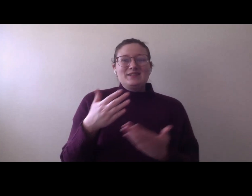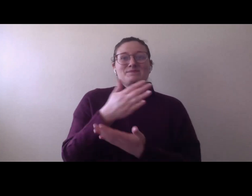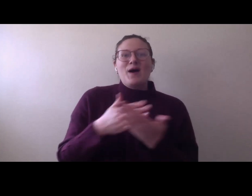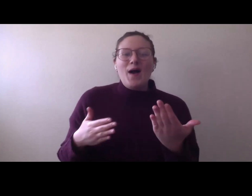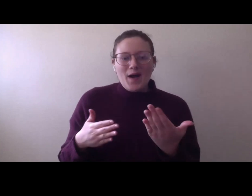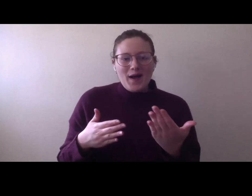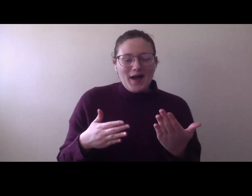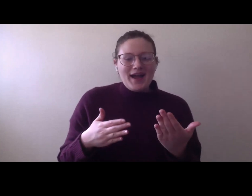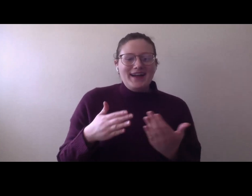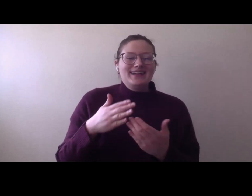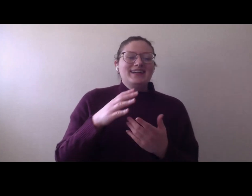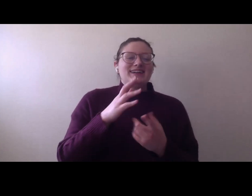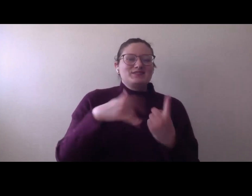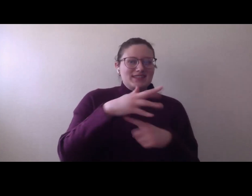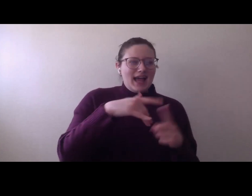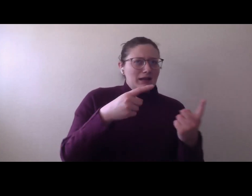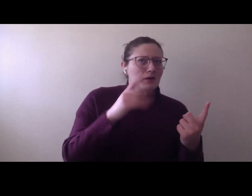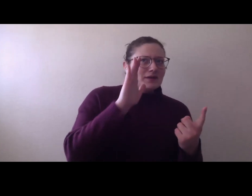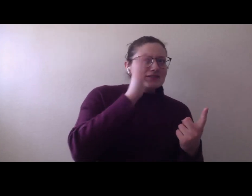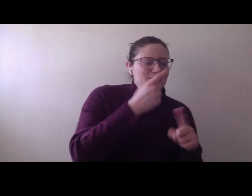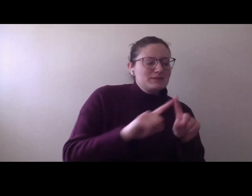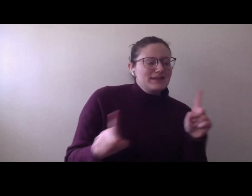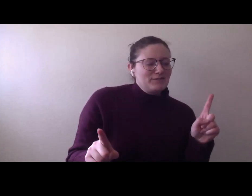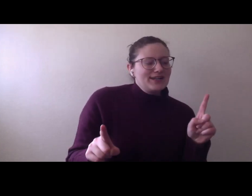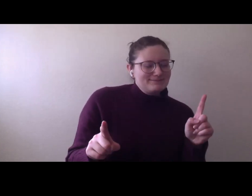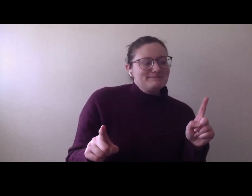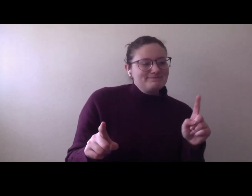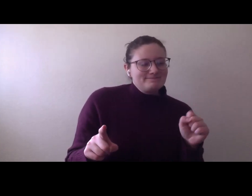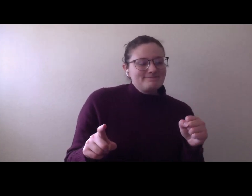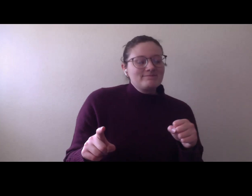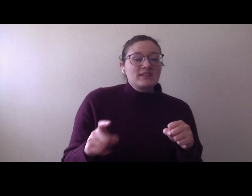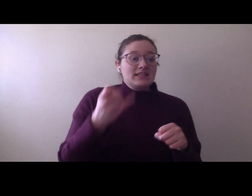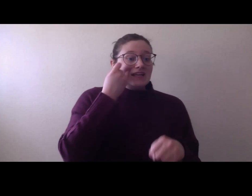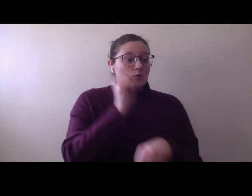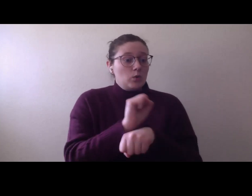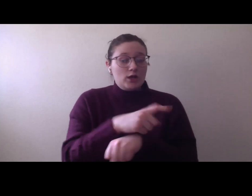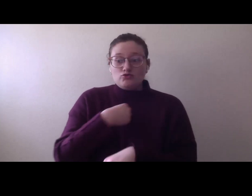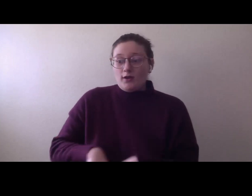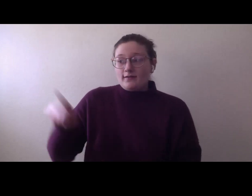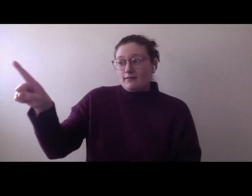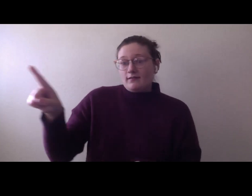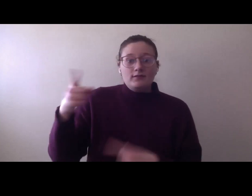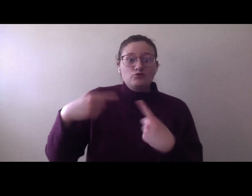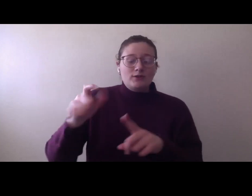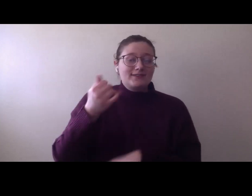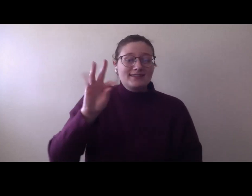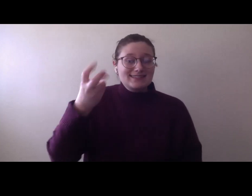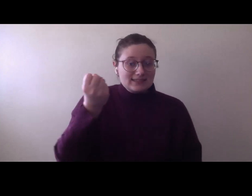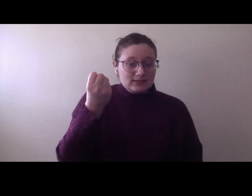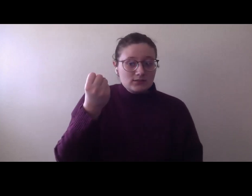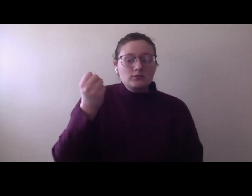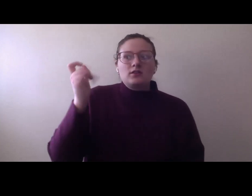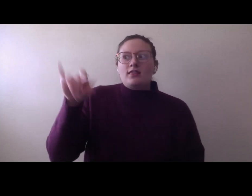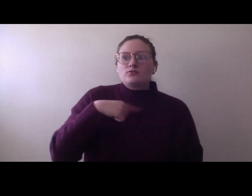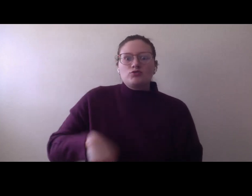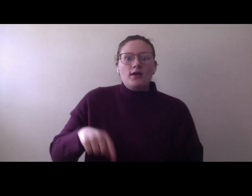civil society, that does seem to make a difference. Because if you work in China, like in the 1960s, for those Chinese scientists